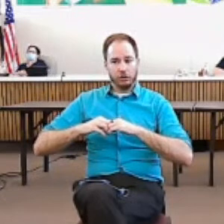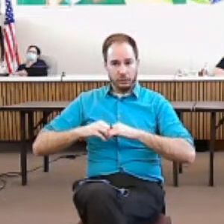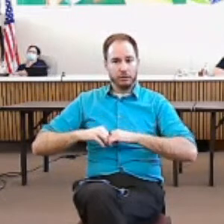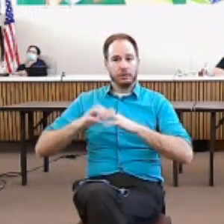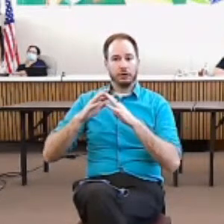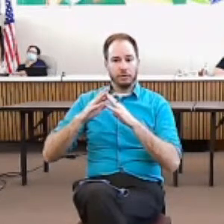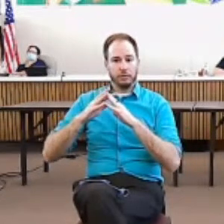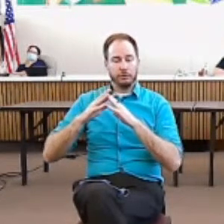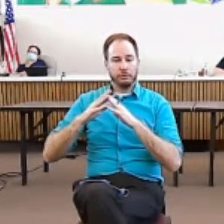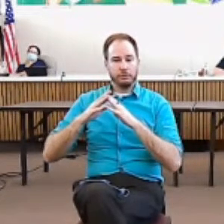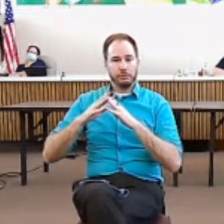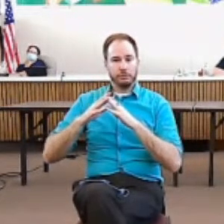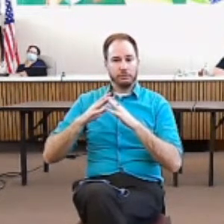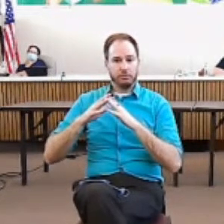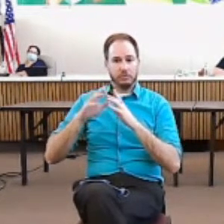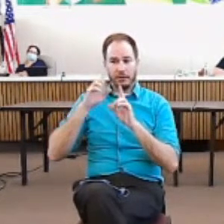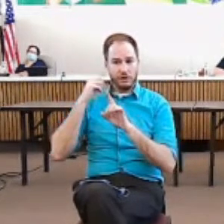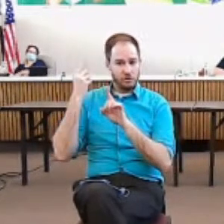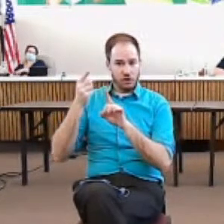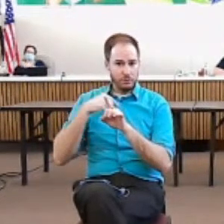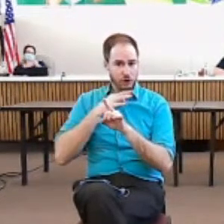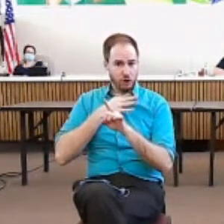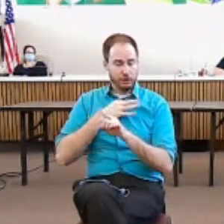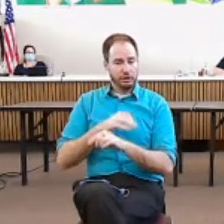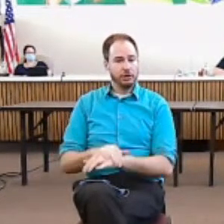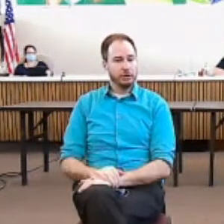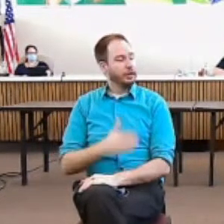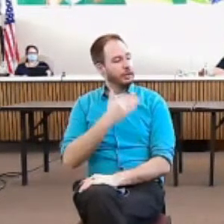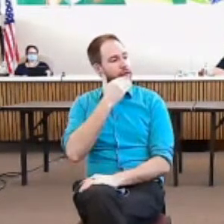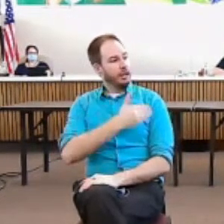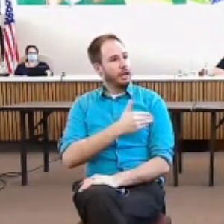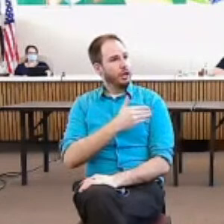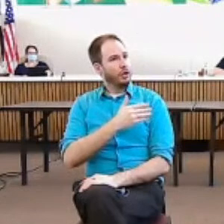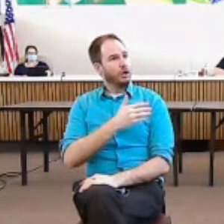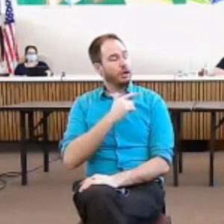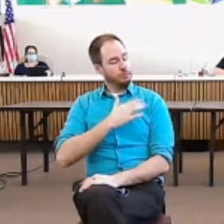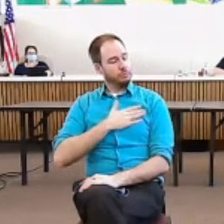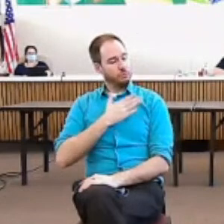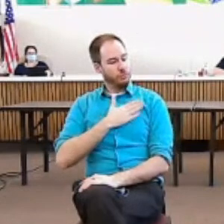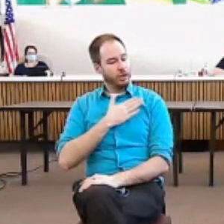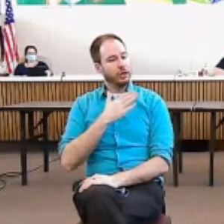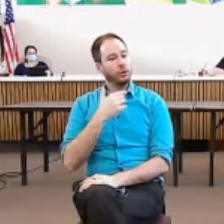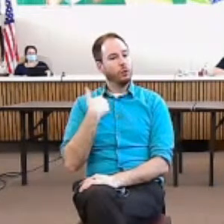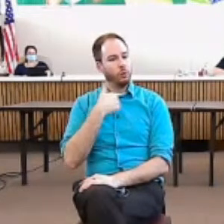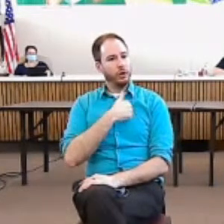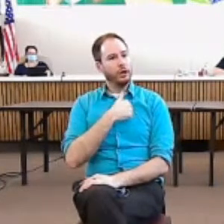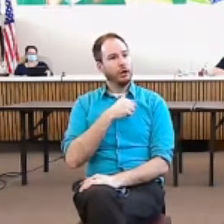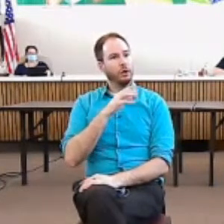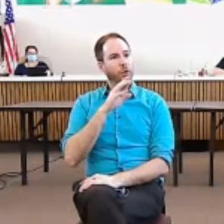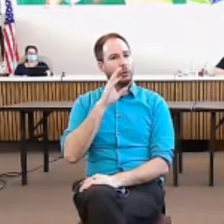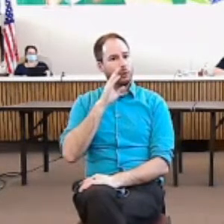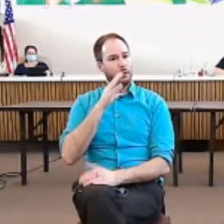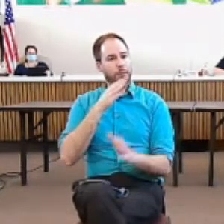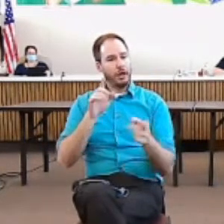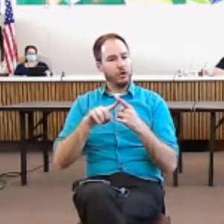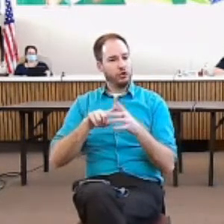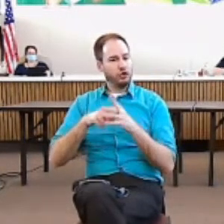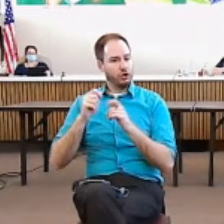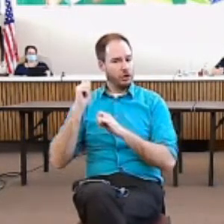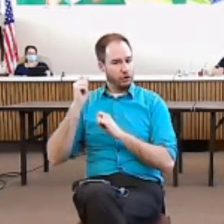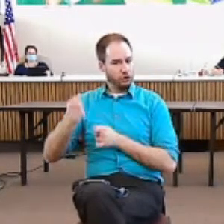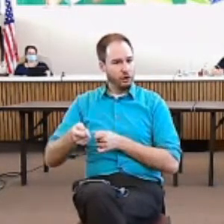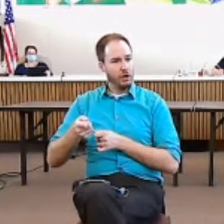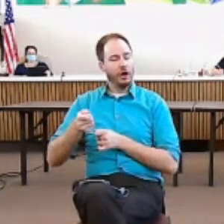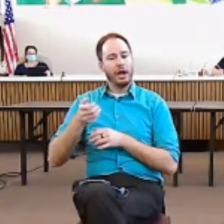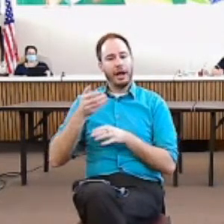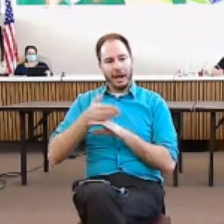new? Do you have a Thank you. targeted open date? Greatly appreciated. So we're going to be able to we're going to start construction immediately after